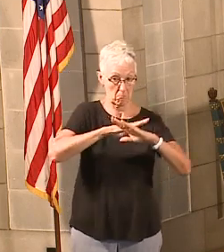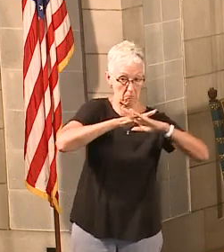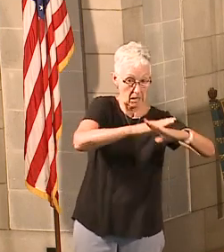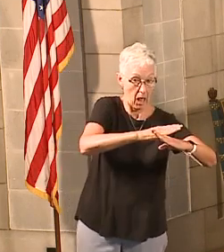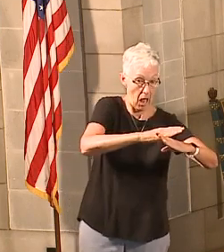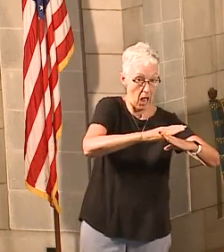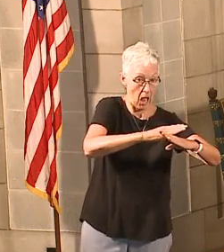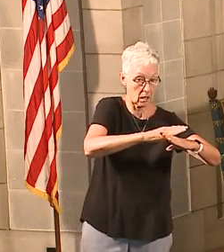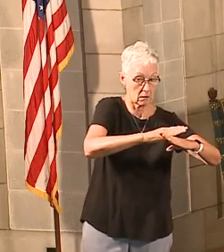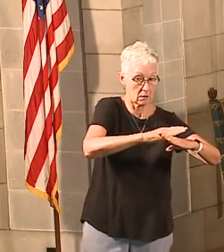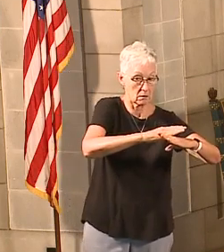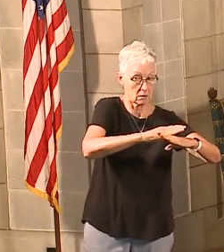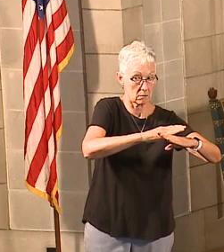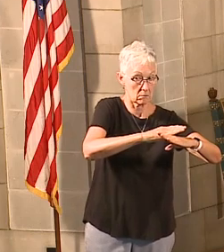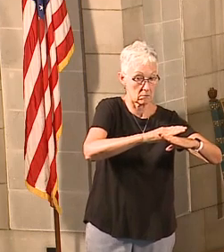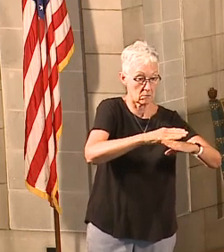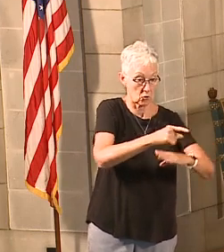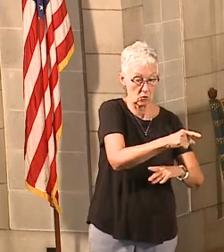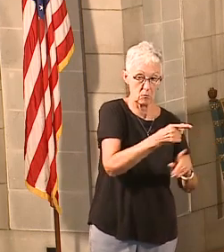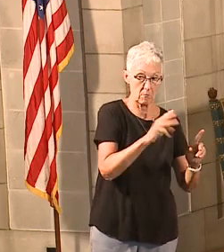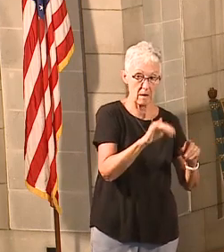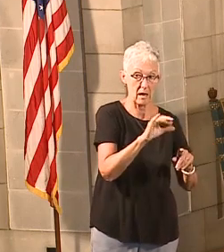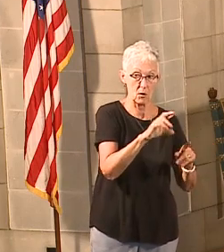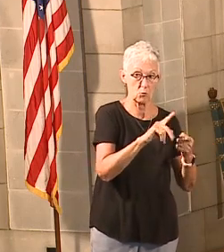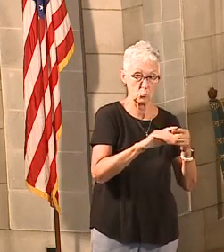we're still reviewing whether or not the mayor has the legal authority.